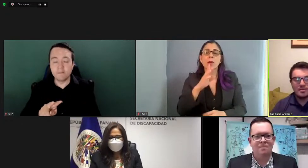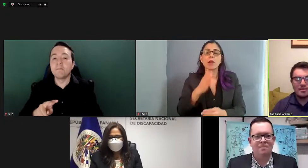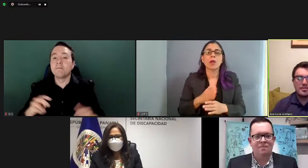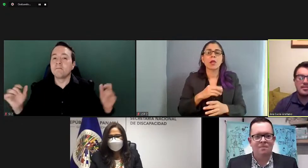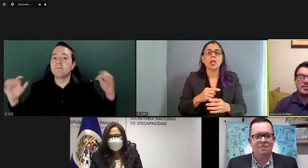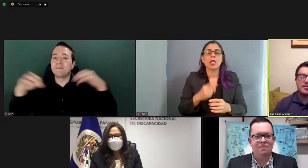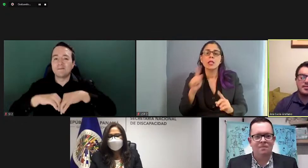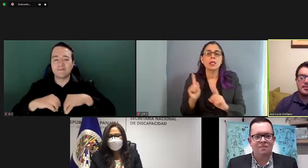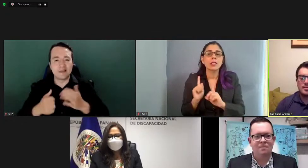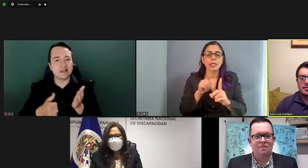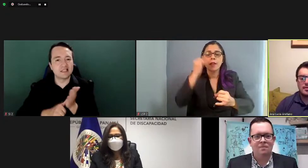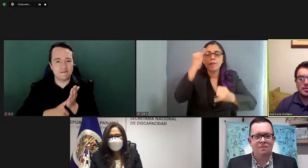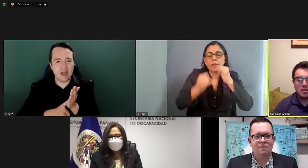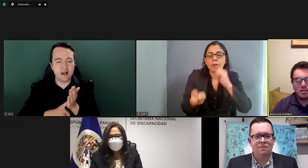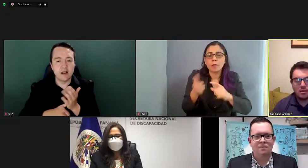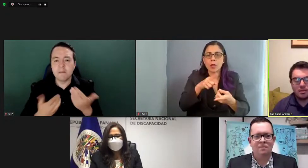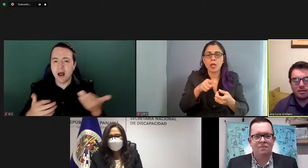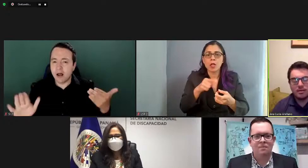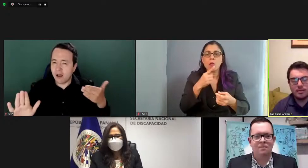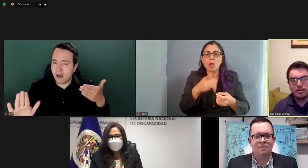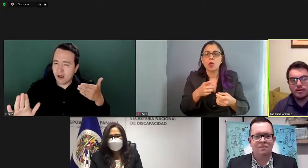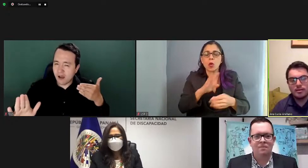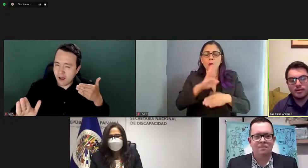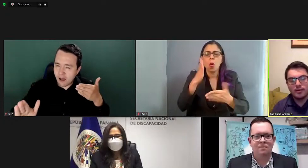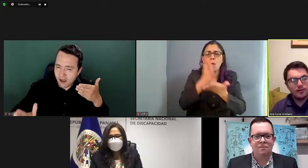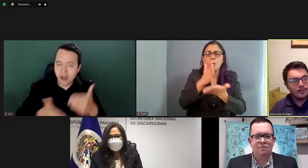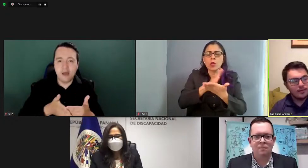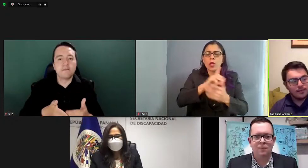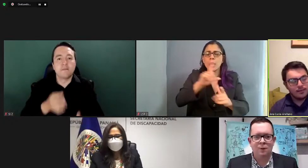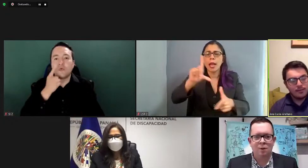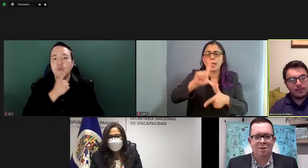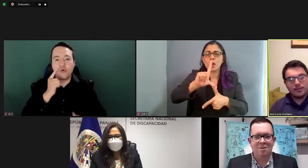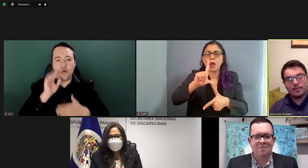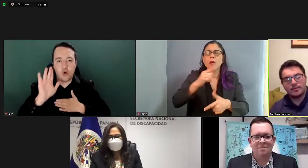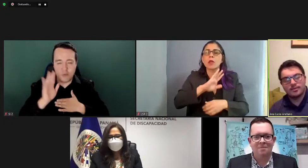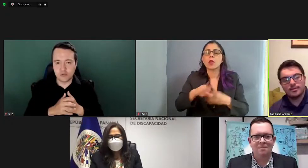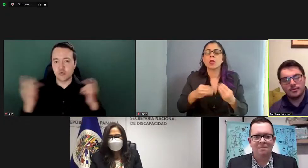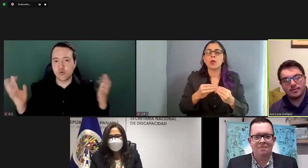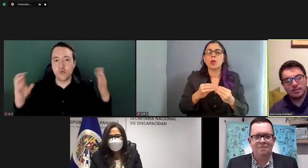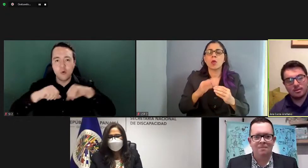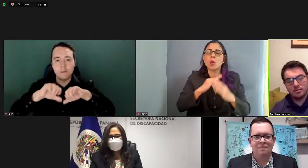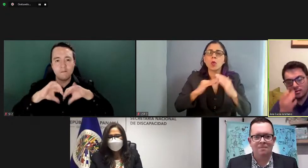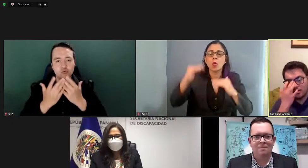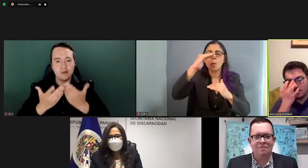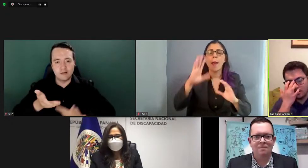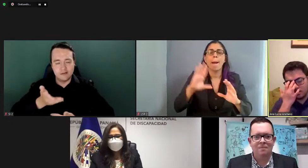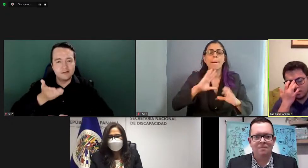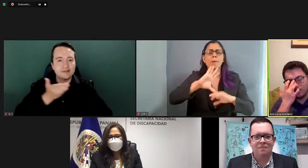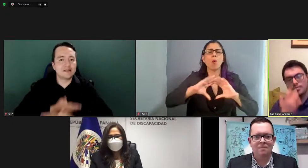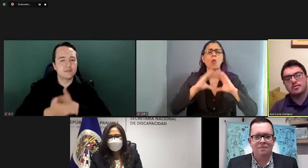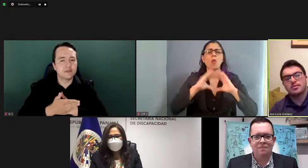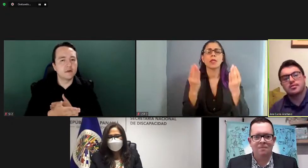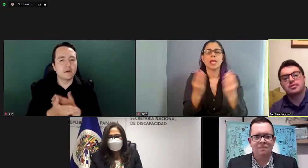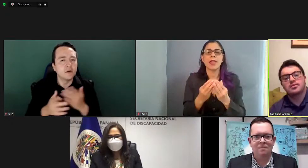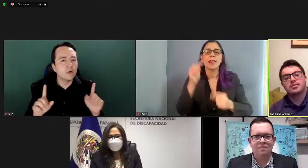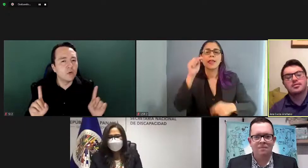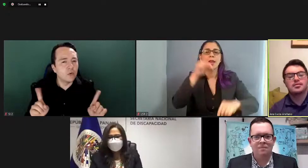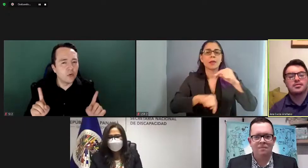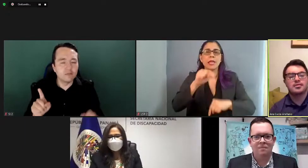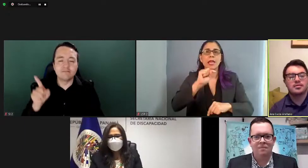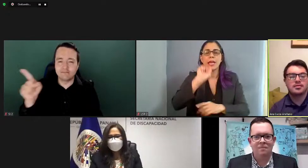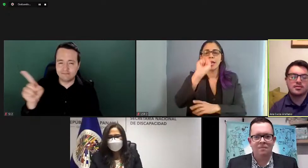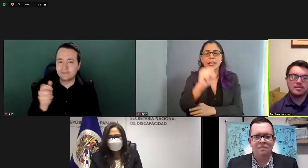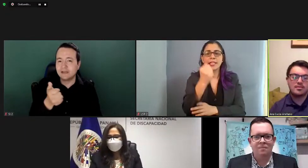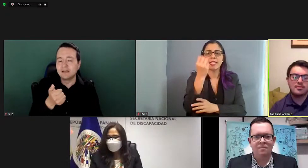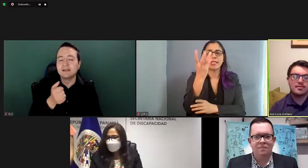15 to close and to finalize these commitments in the